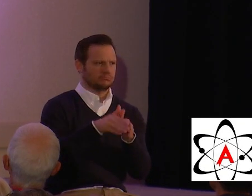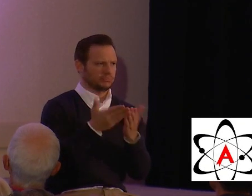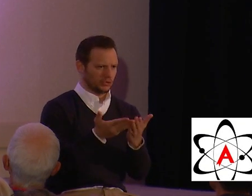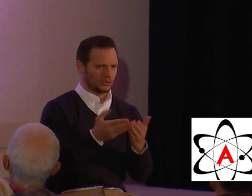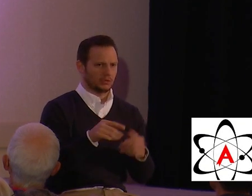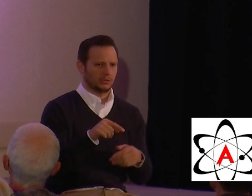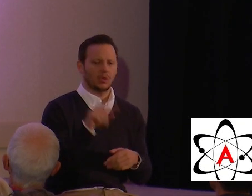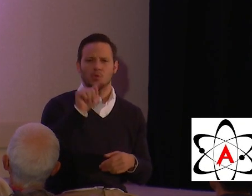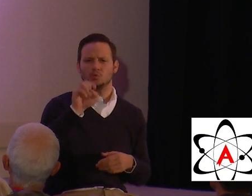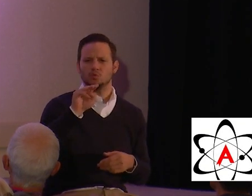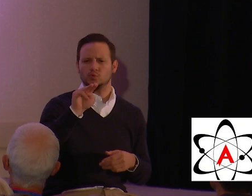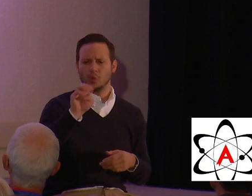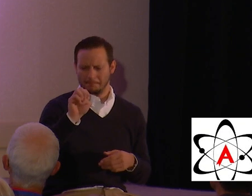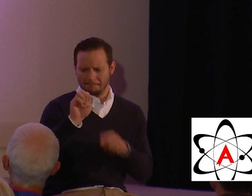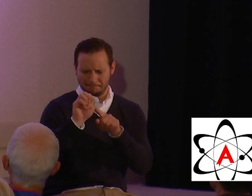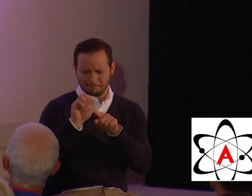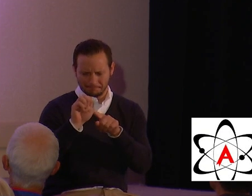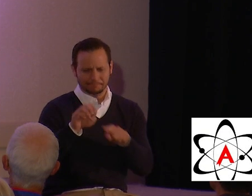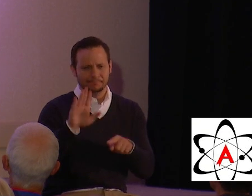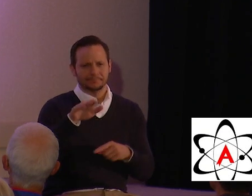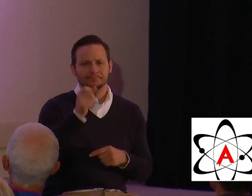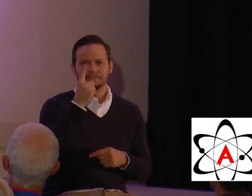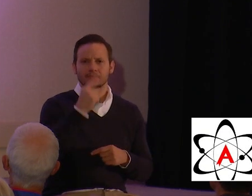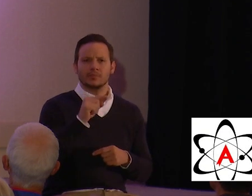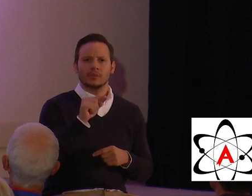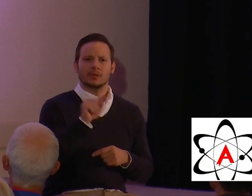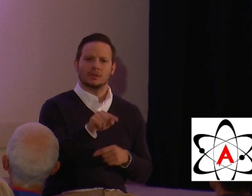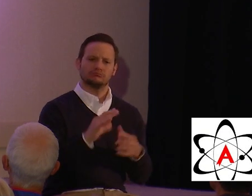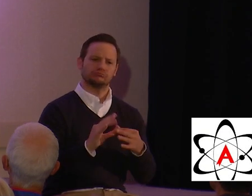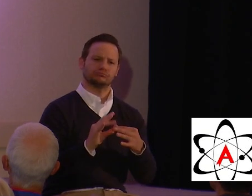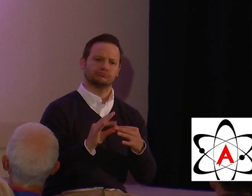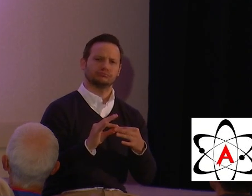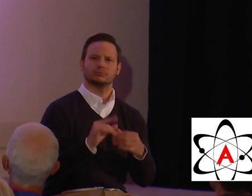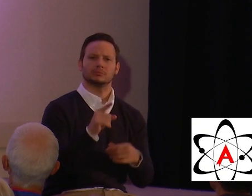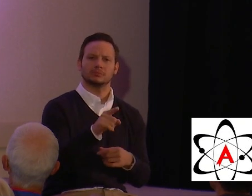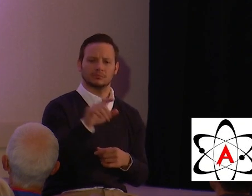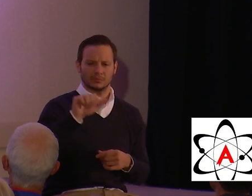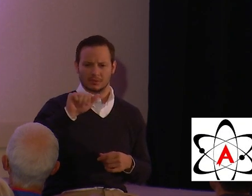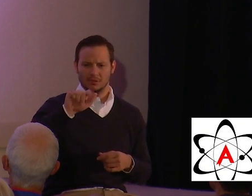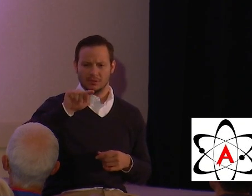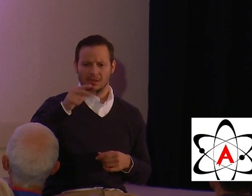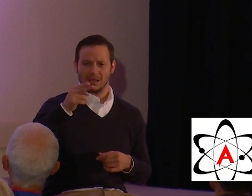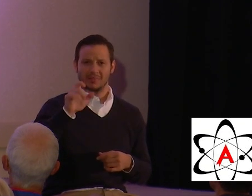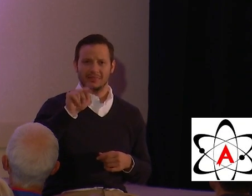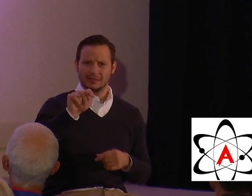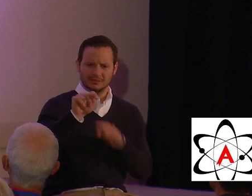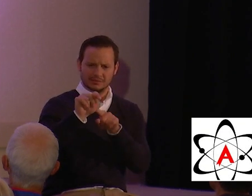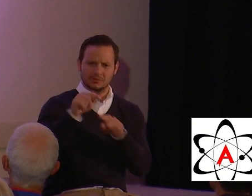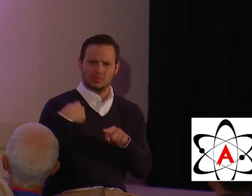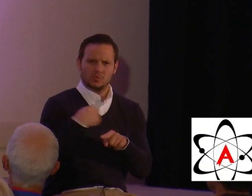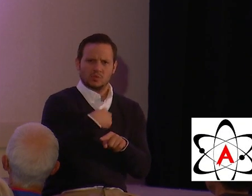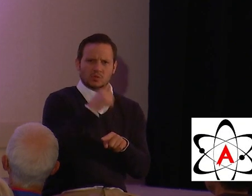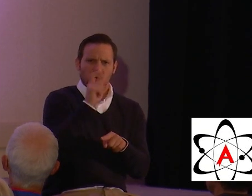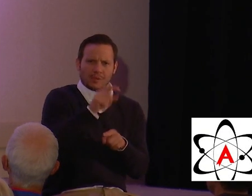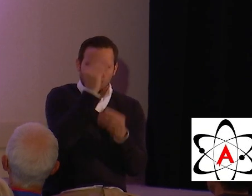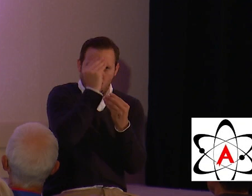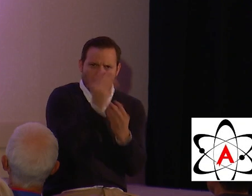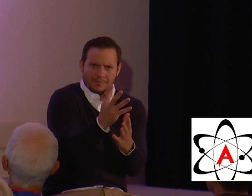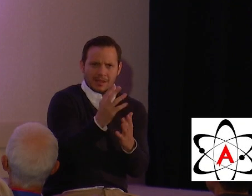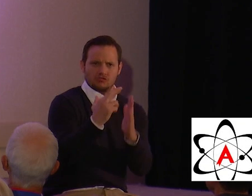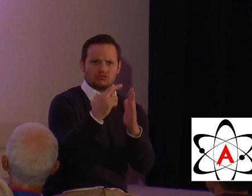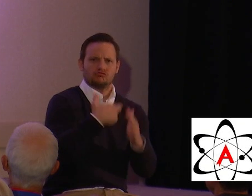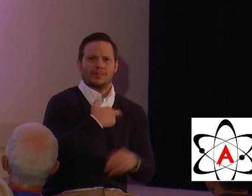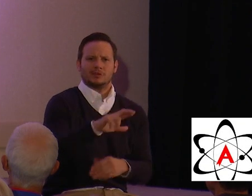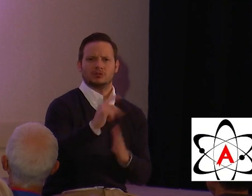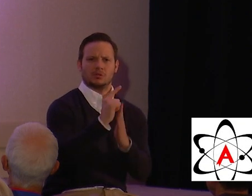tome specifically said, was talking about how atheists do not have to obey religious laws. That if a religious person comes to you and says,